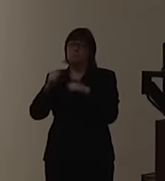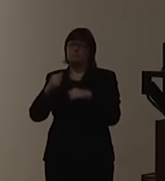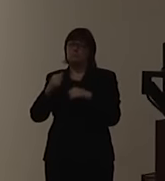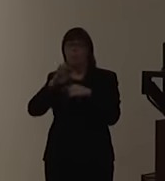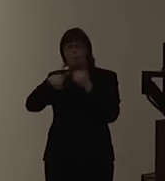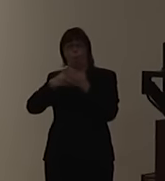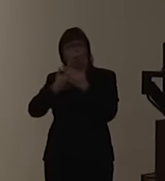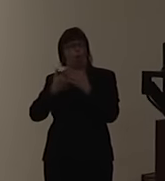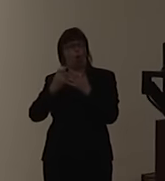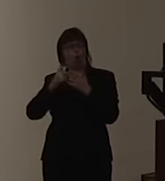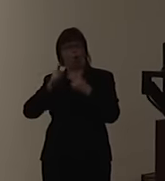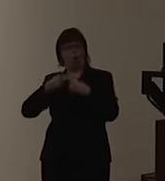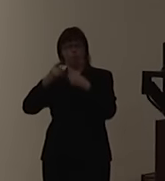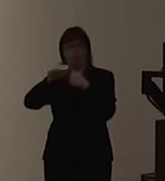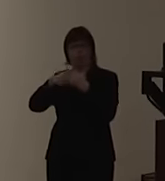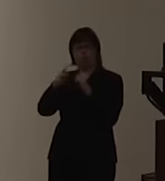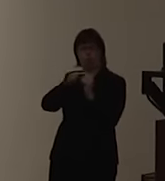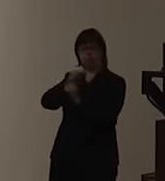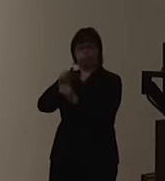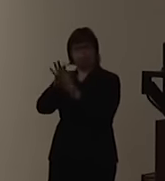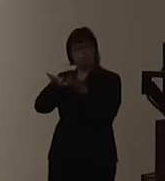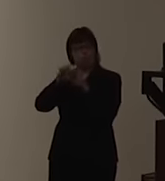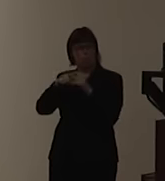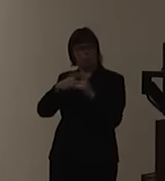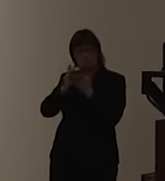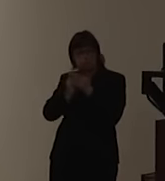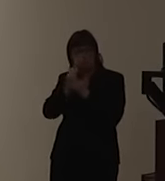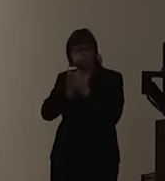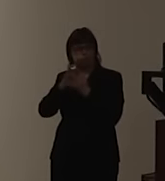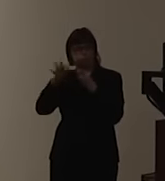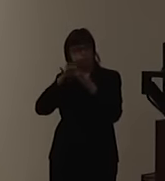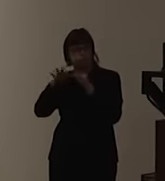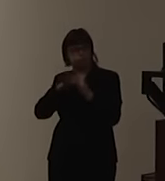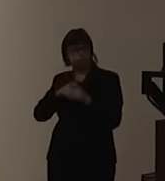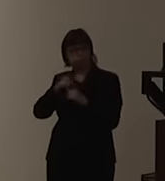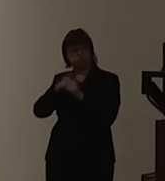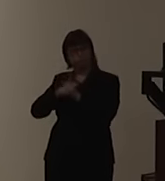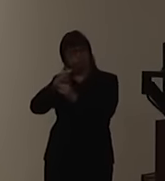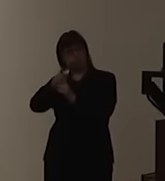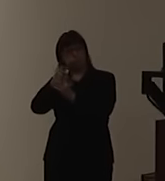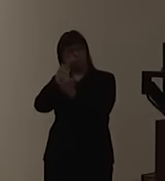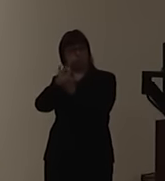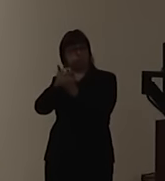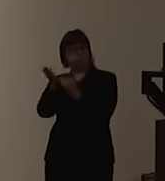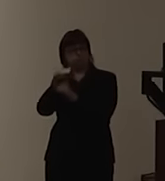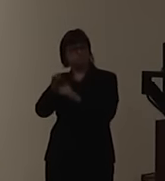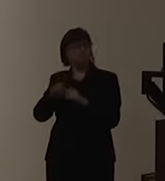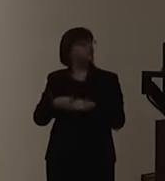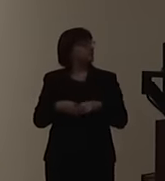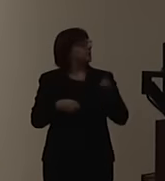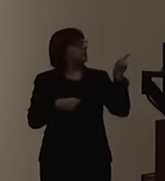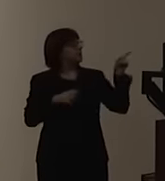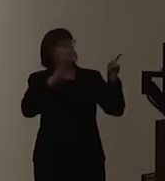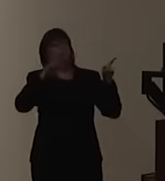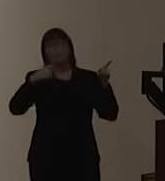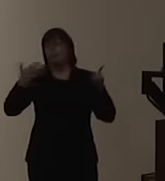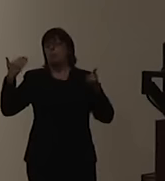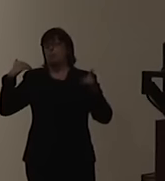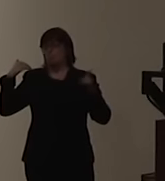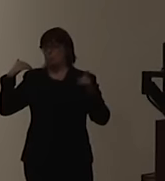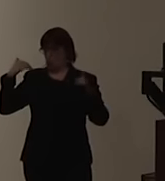35 years, but get familiar with them. Now, this is what I talked about last time I was here, and I'm going to speed this